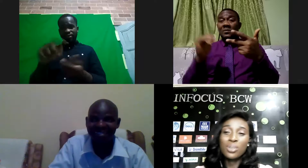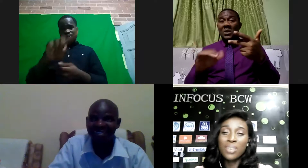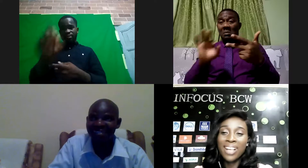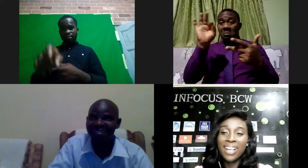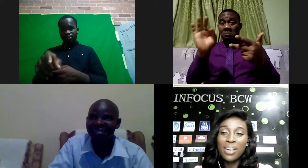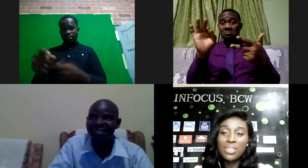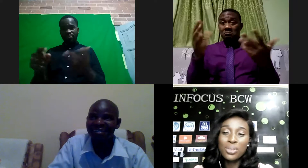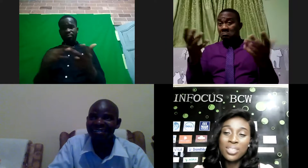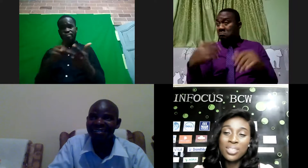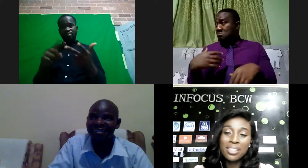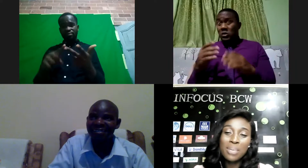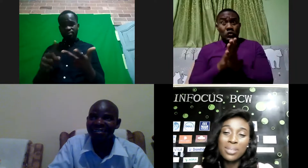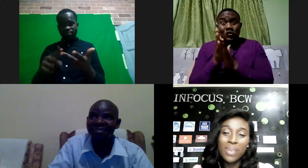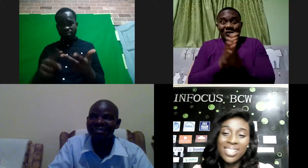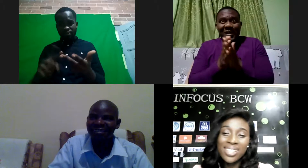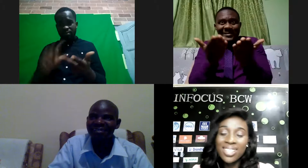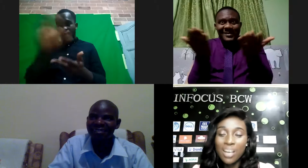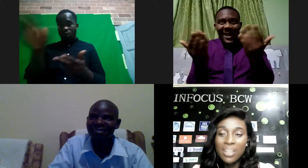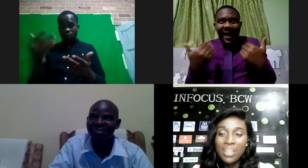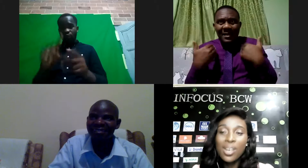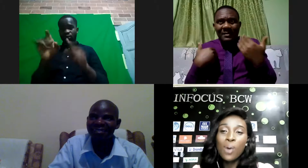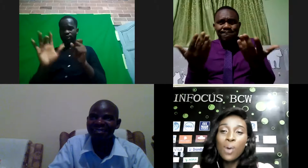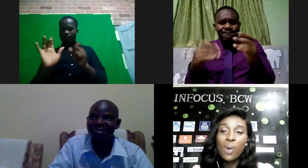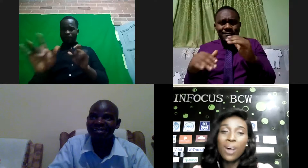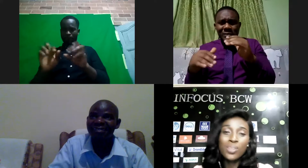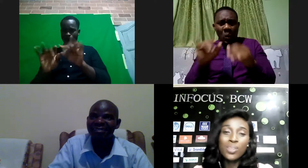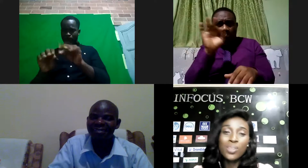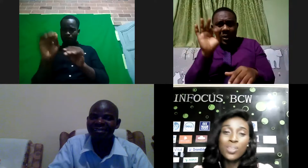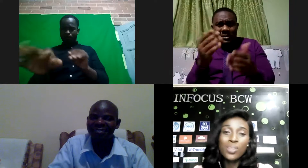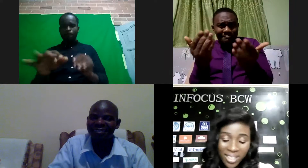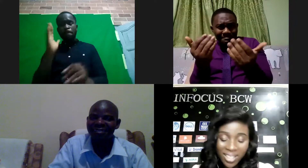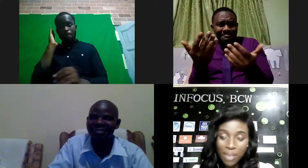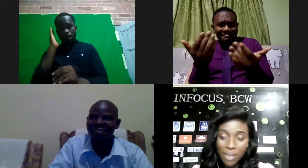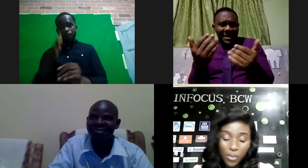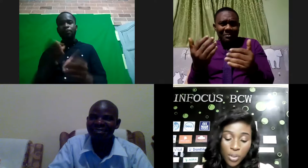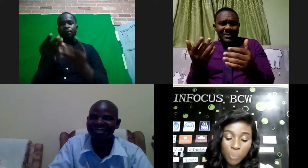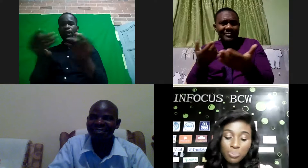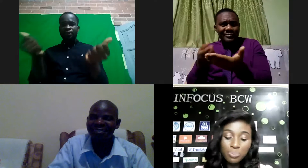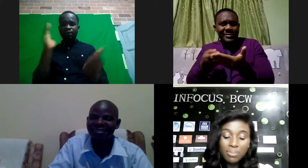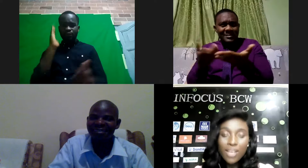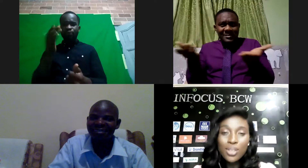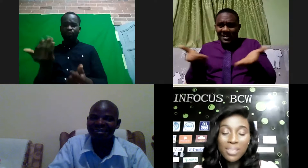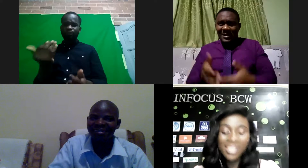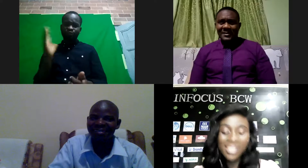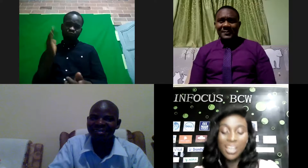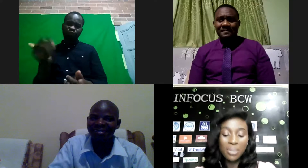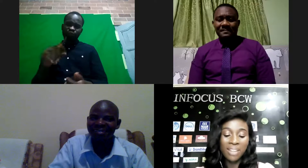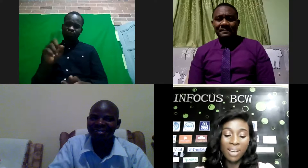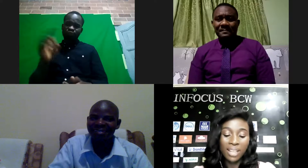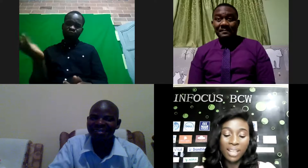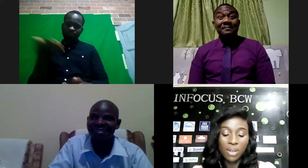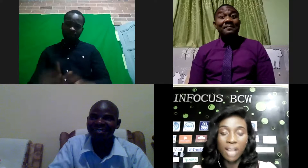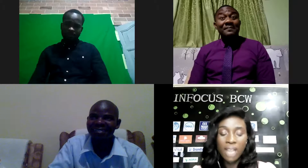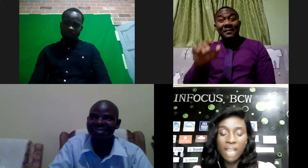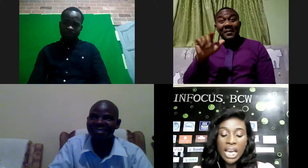is also encouraged to still keep the questions coming whilst we address them for you. So, Mr. Gabriel, I would